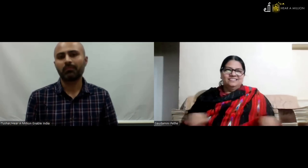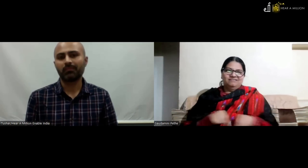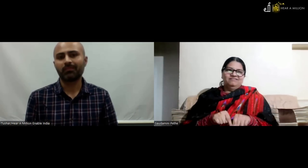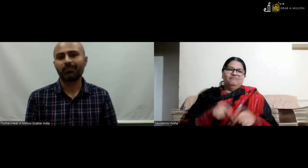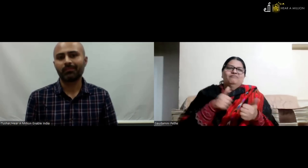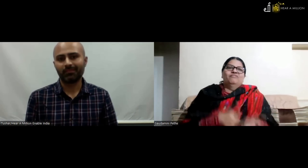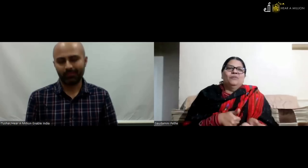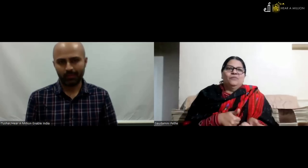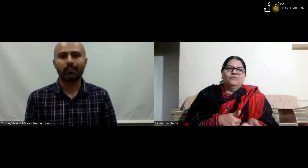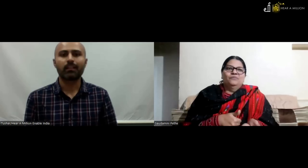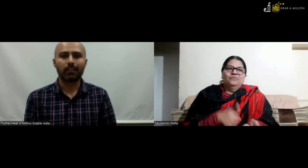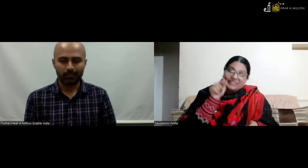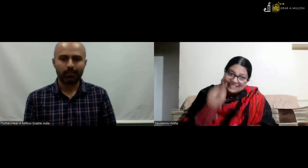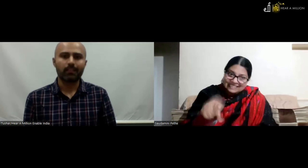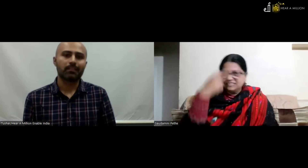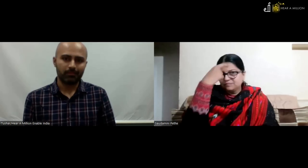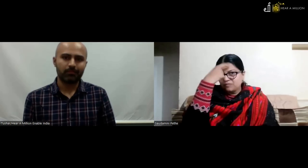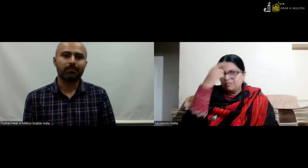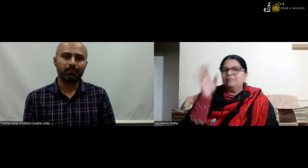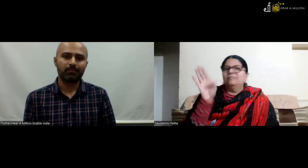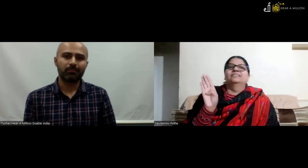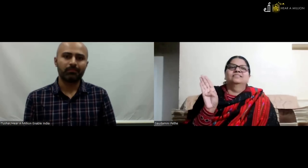in Maharashtra whether I have been